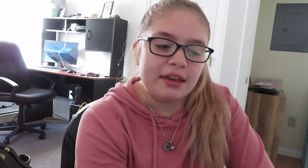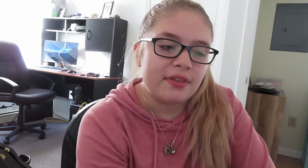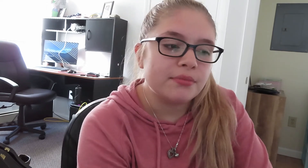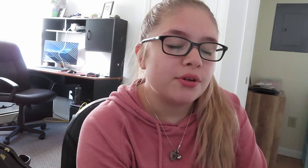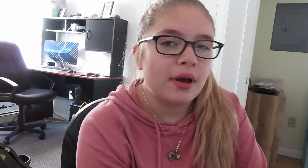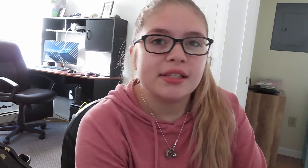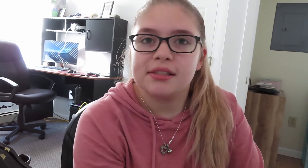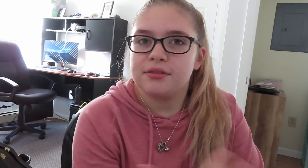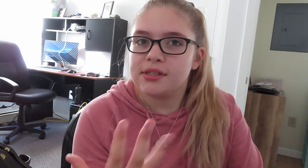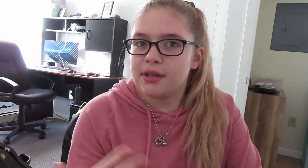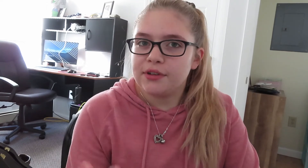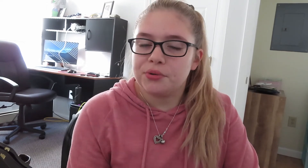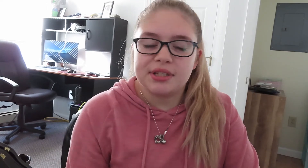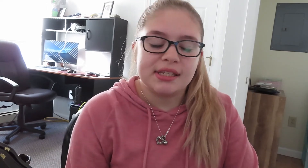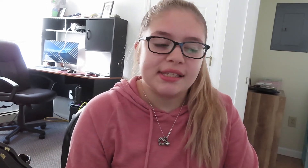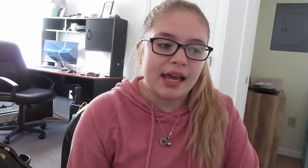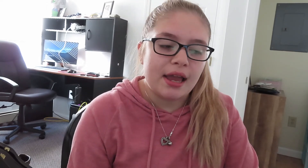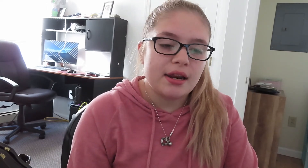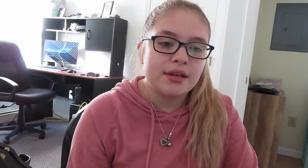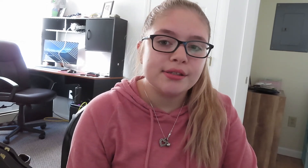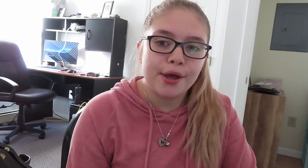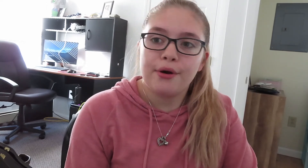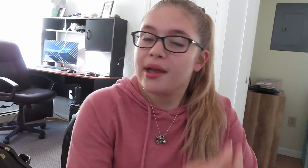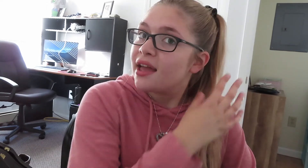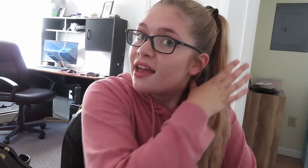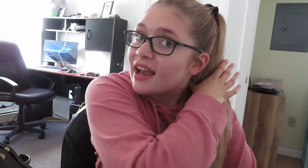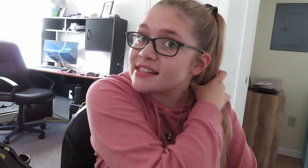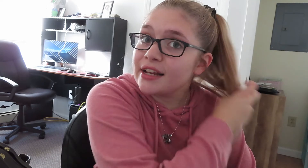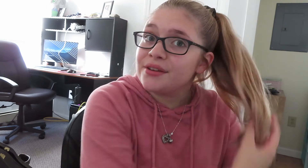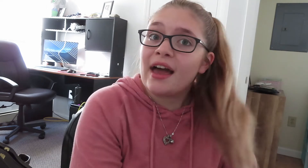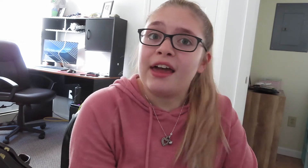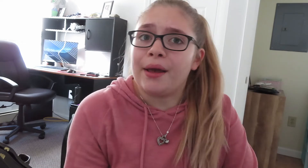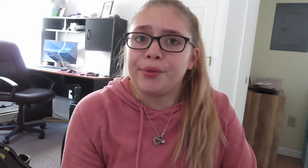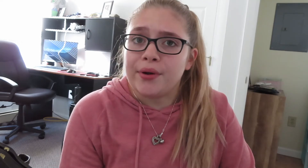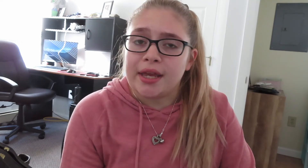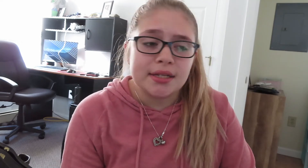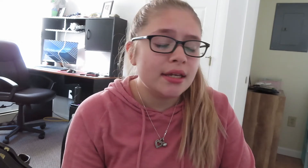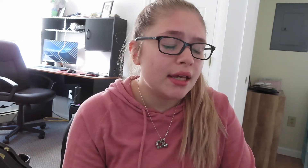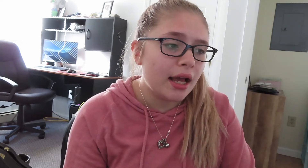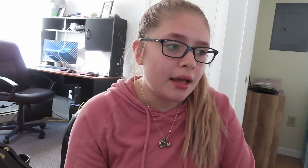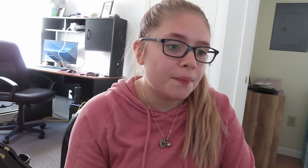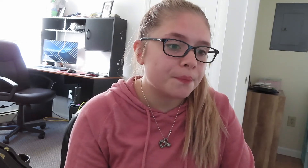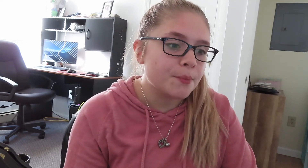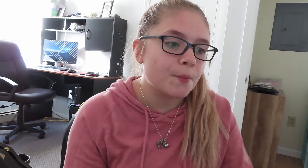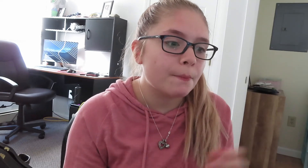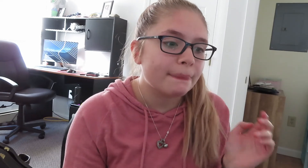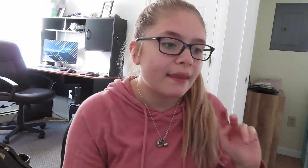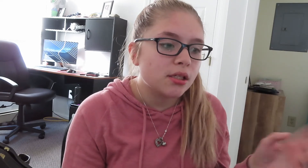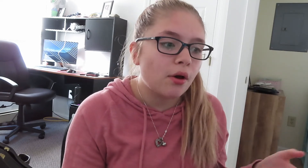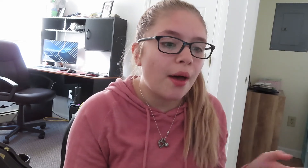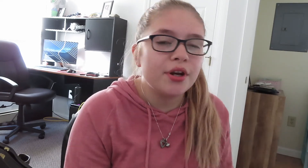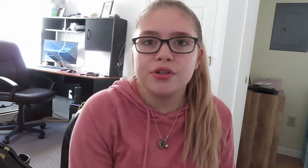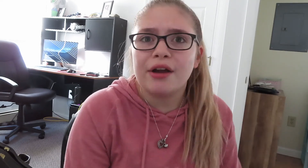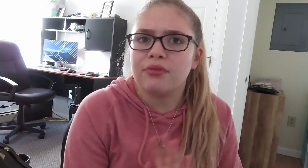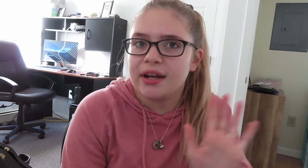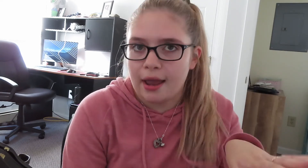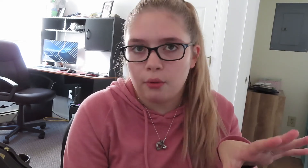gave them to us, the stuff that she wants us to sign. So I just got to do that and upload it. So I'm going to do that right now.